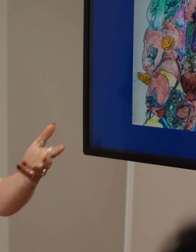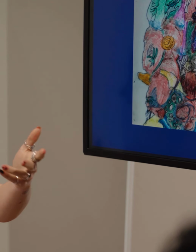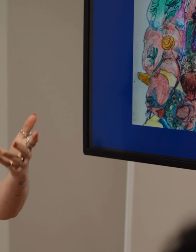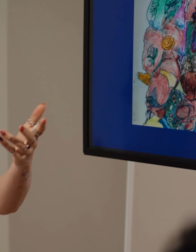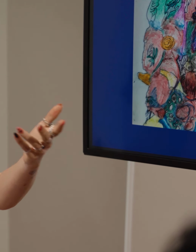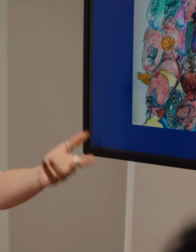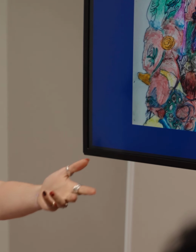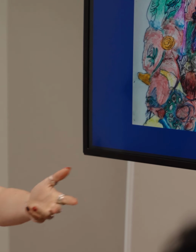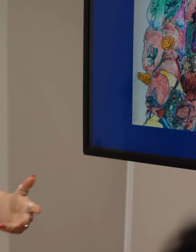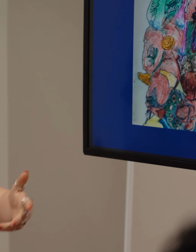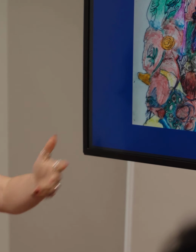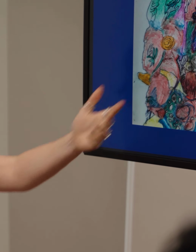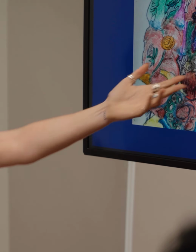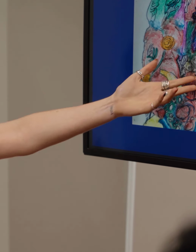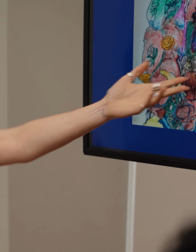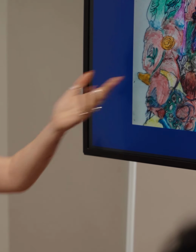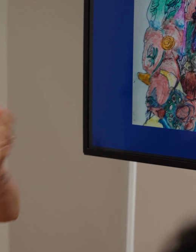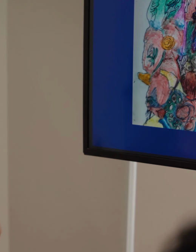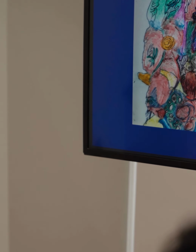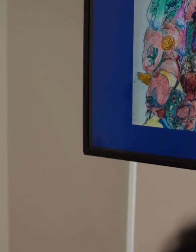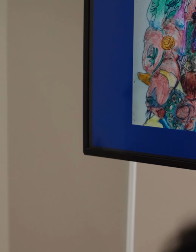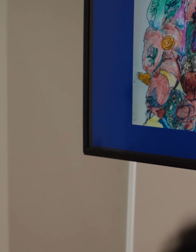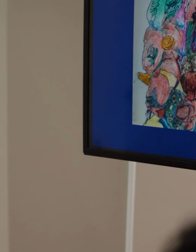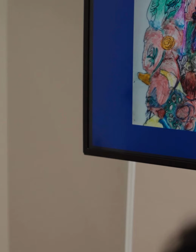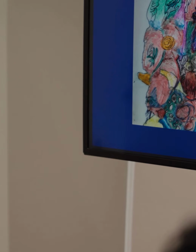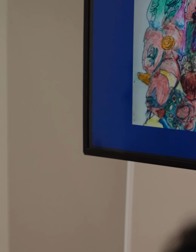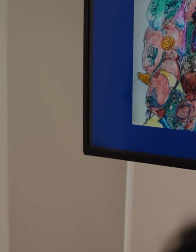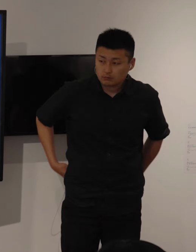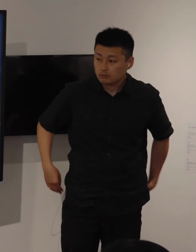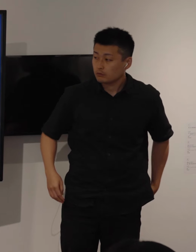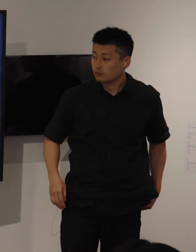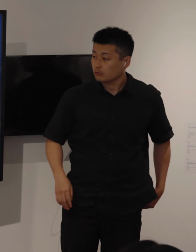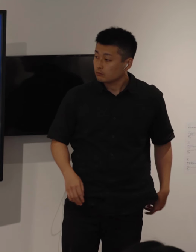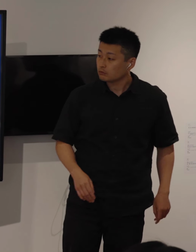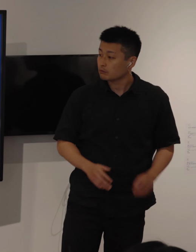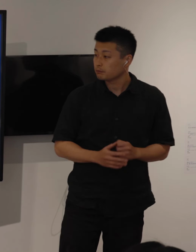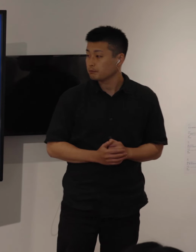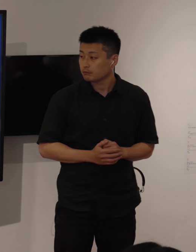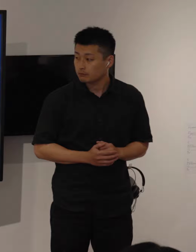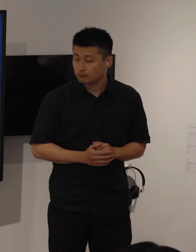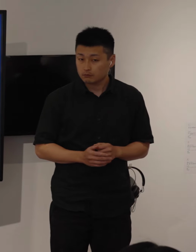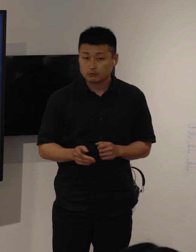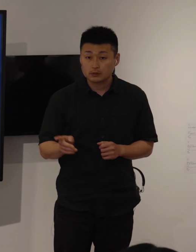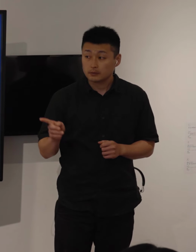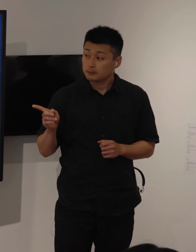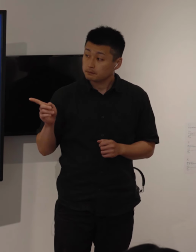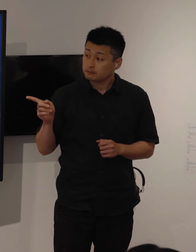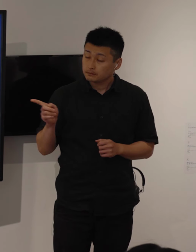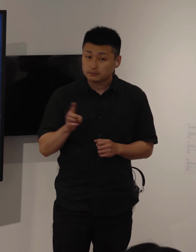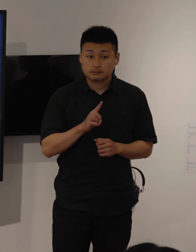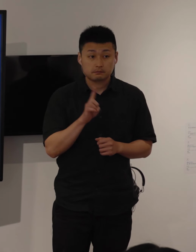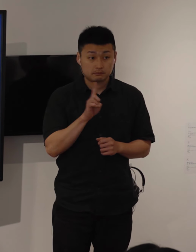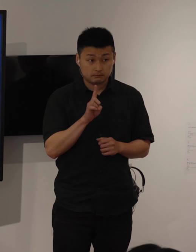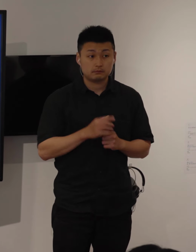to Agnes and her children. And now this is in a collection in America. This was an exhibition that was very well